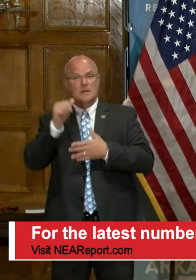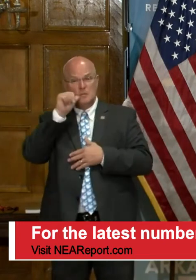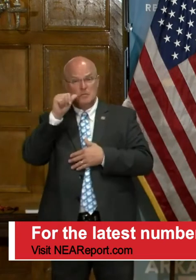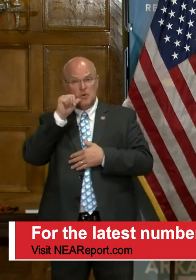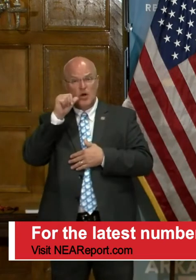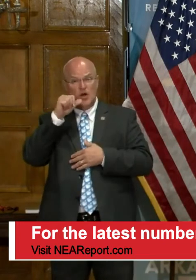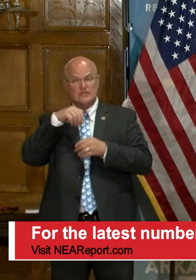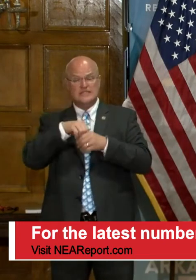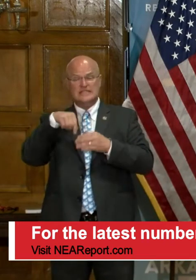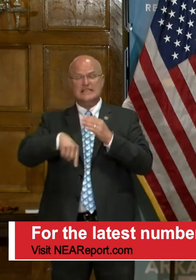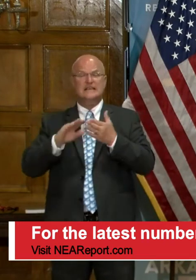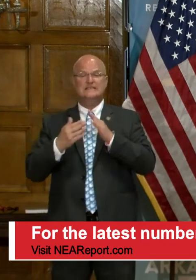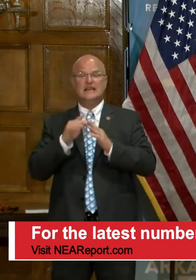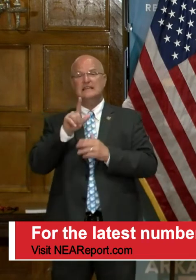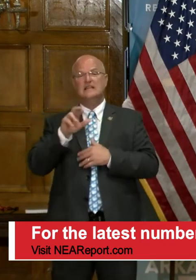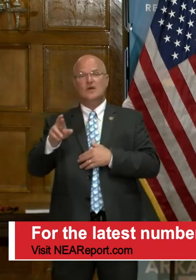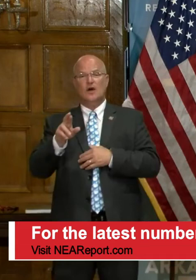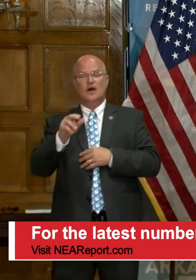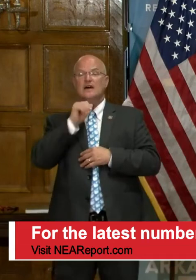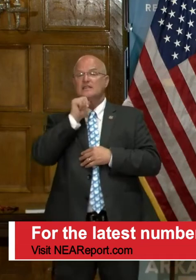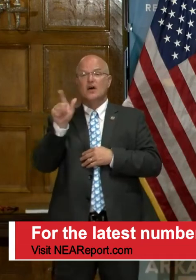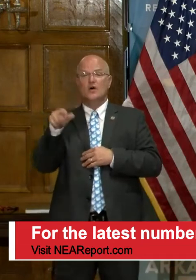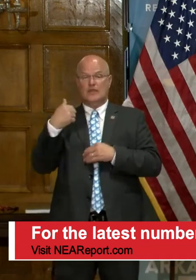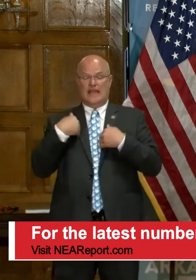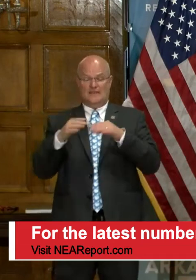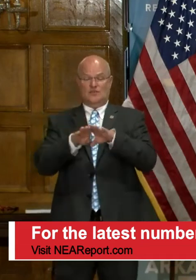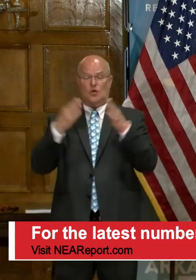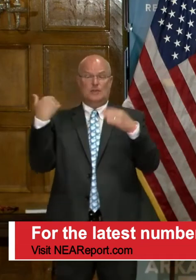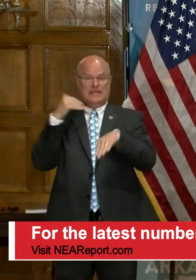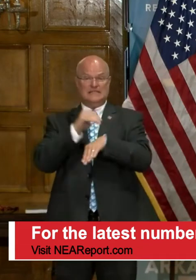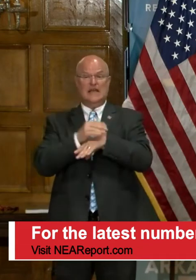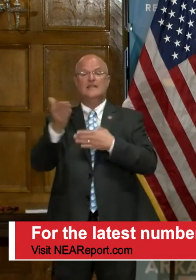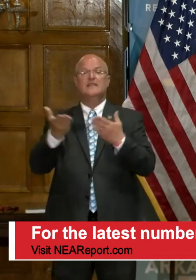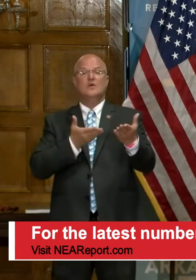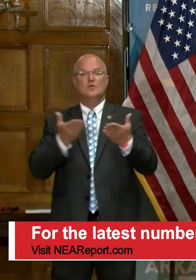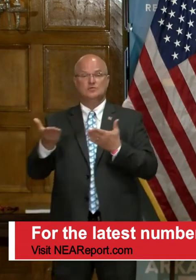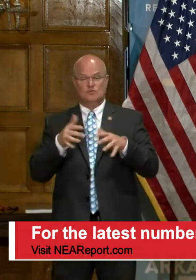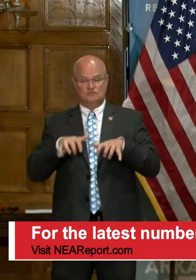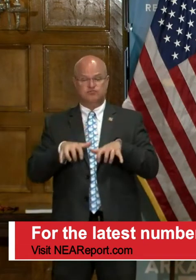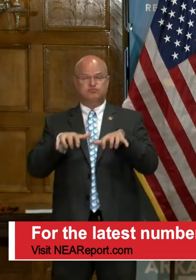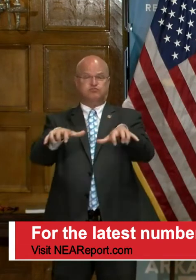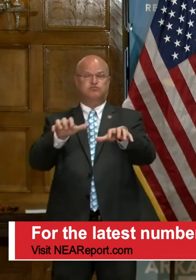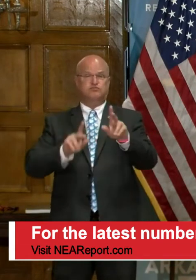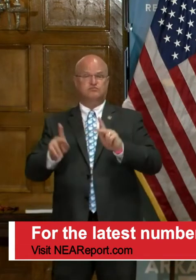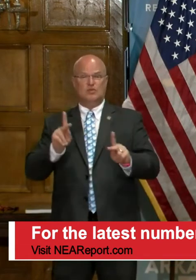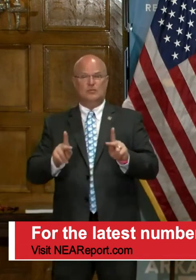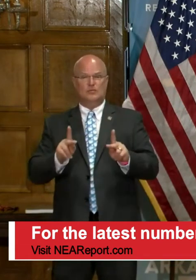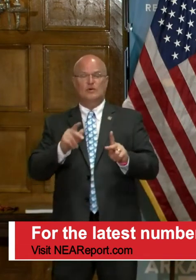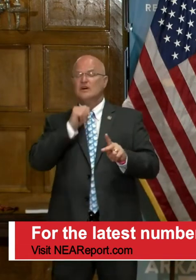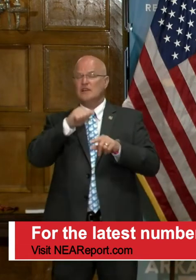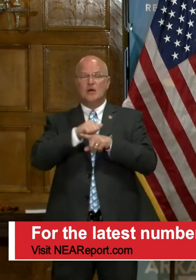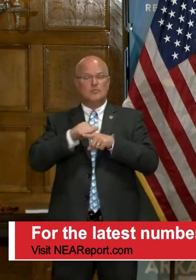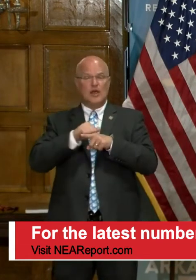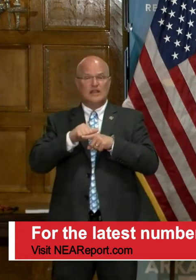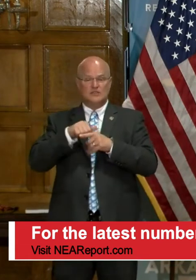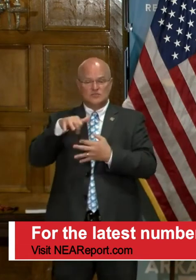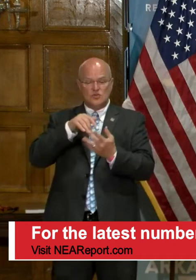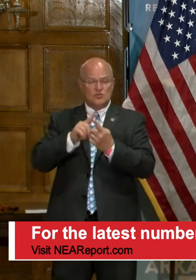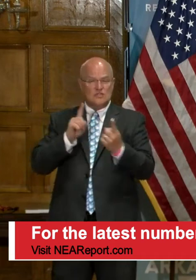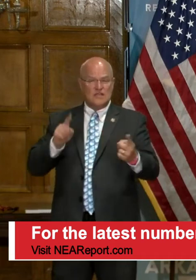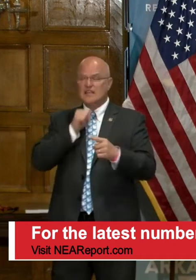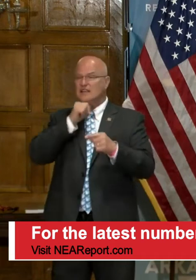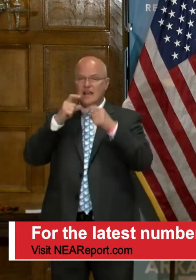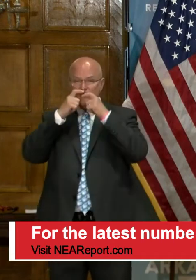bars in downtown Little Rock that not only had their doors open last night, they were serving crowds that weren't practicing social distancing and